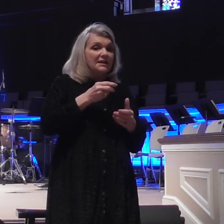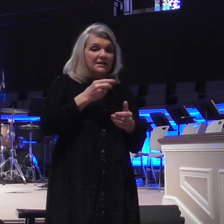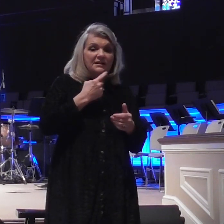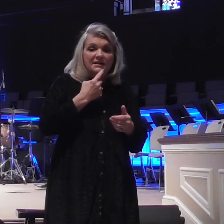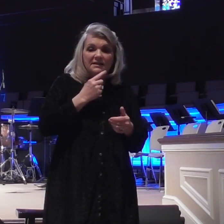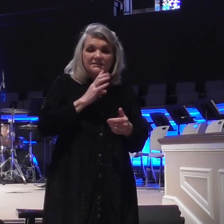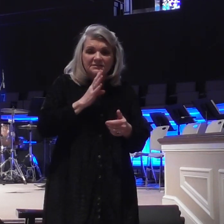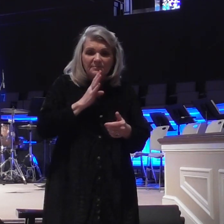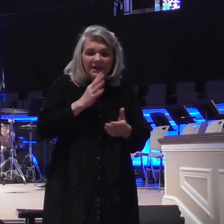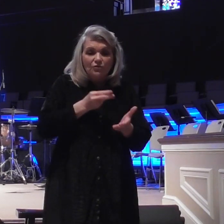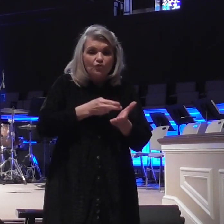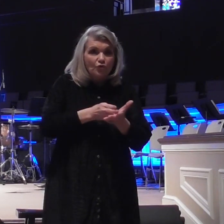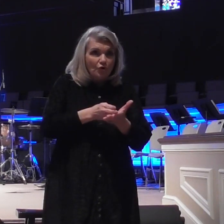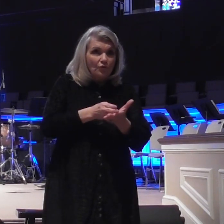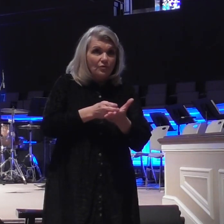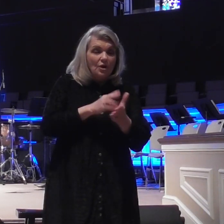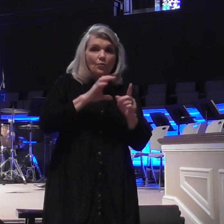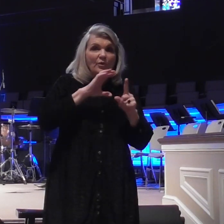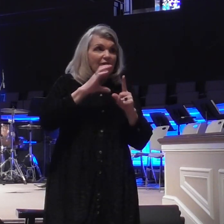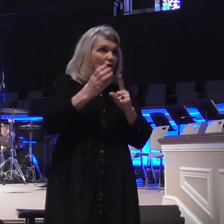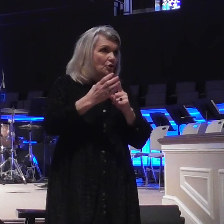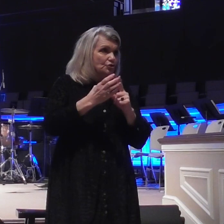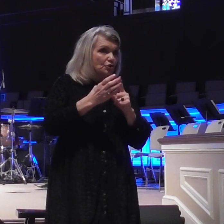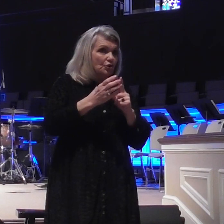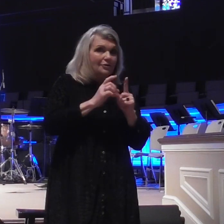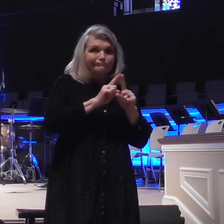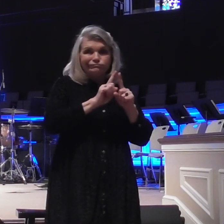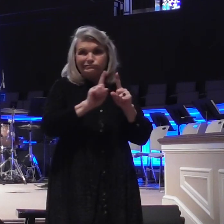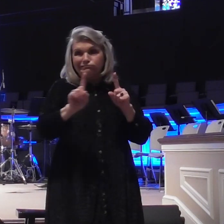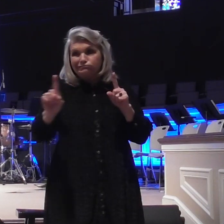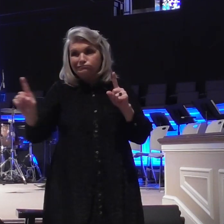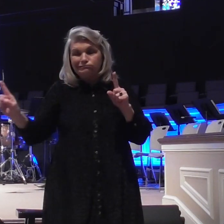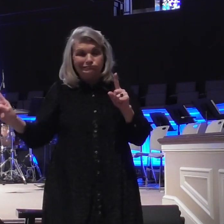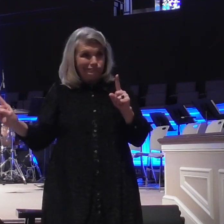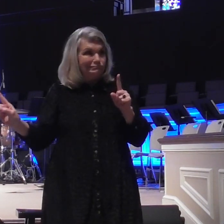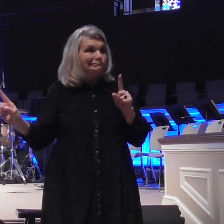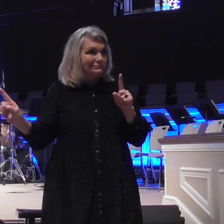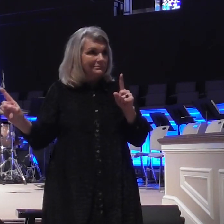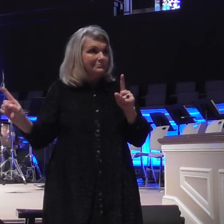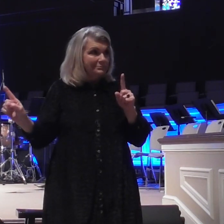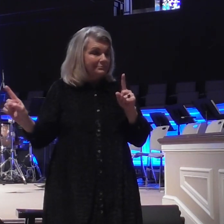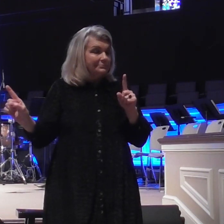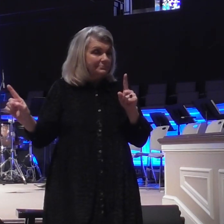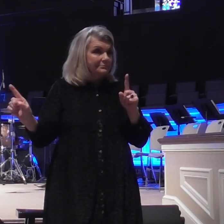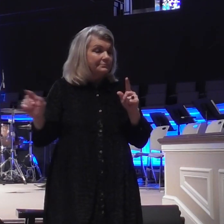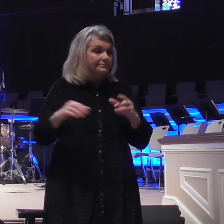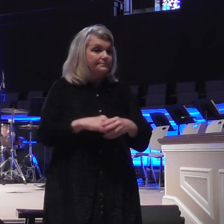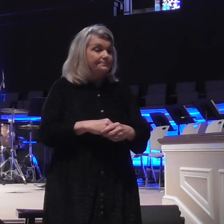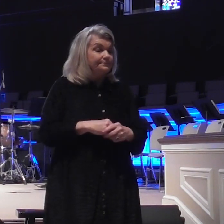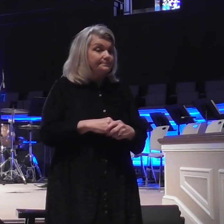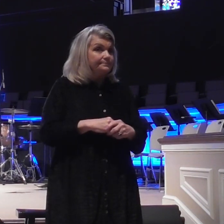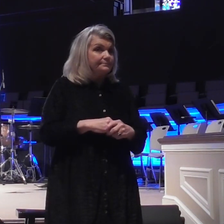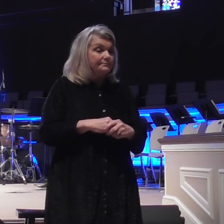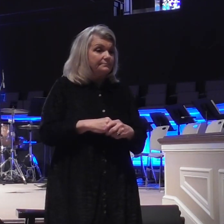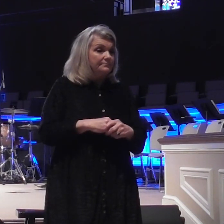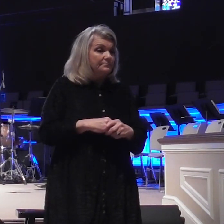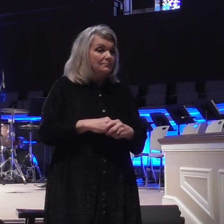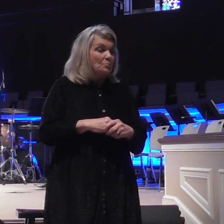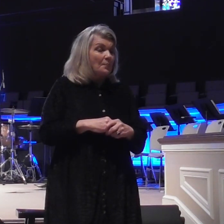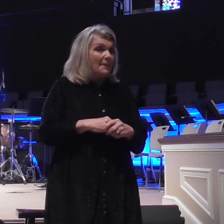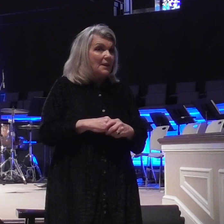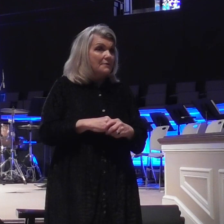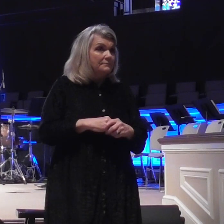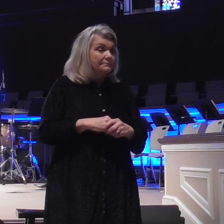the culture starts to lose its way. And that's where 1 Corinthians comes in, because the Corinthians, even these Corinthian Christians, they